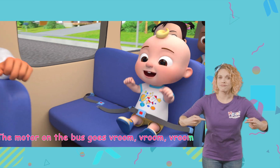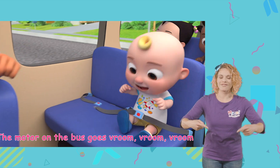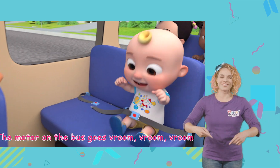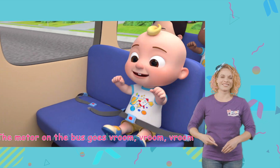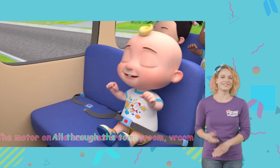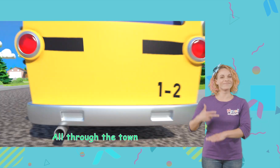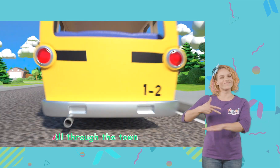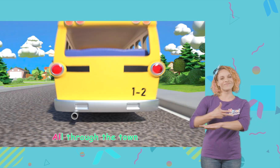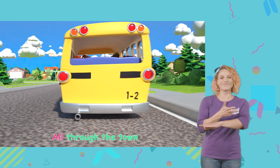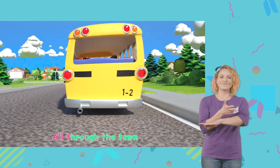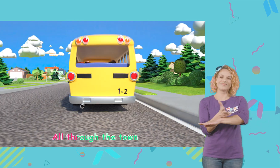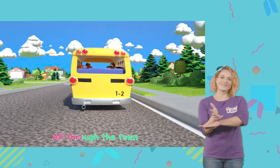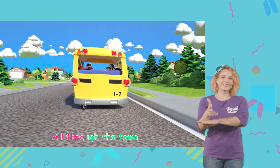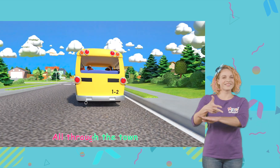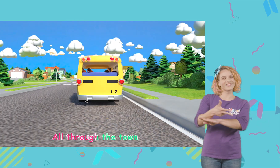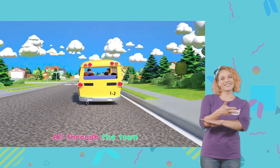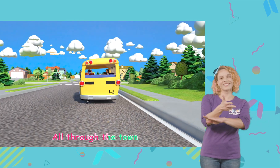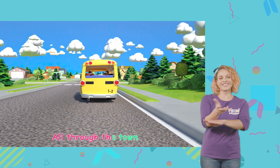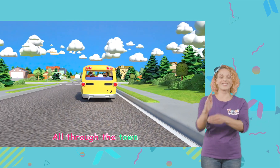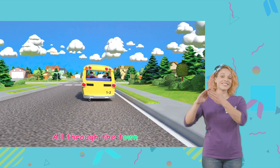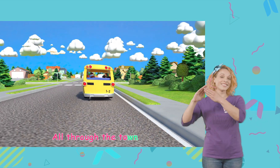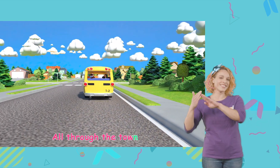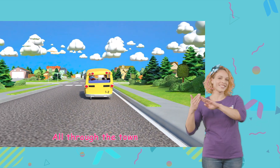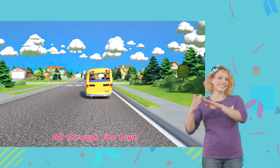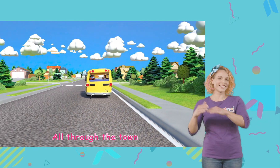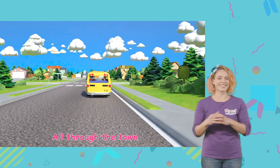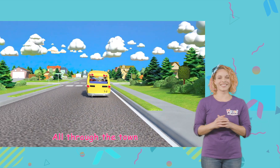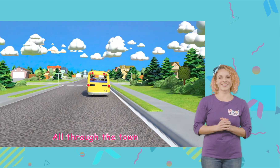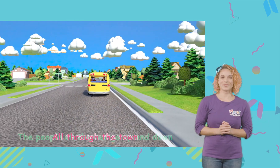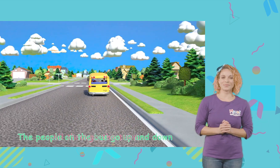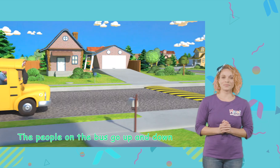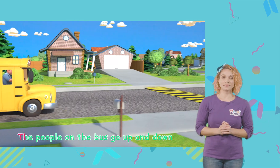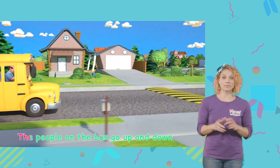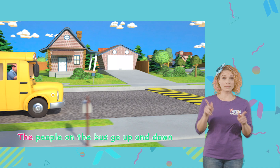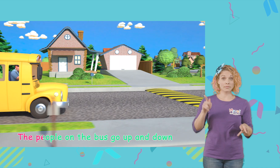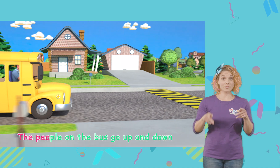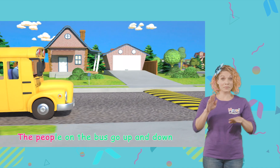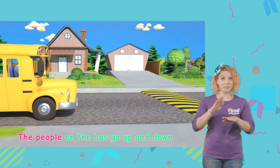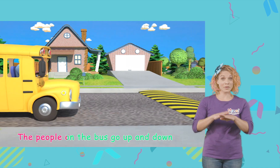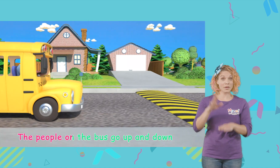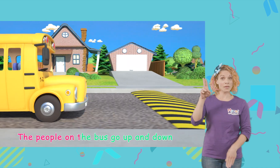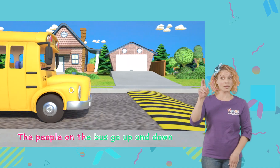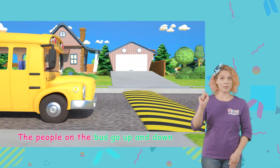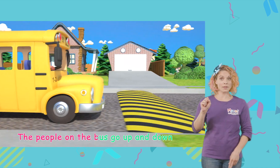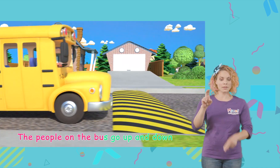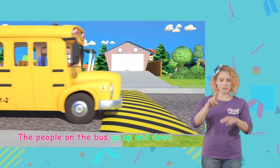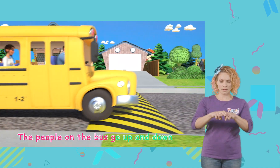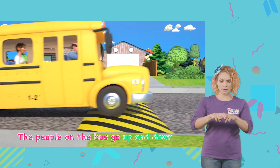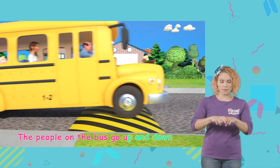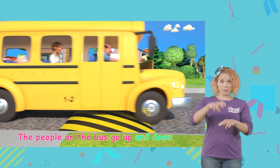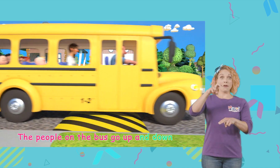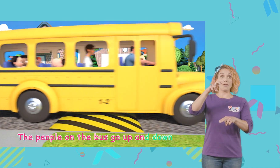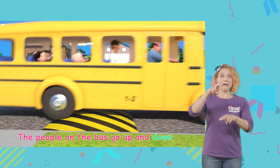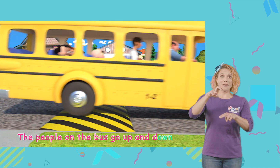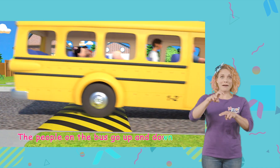room, all through the town. The people on the bus go up and